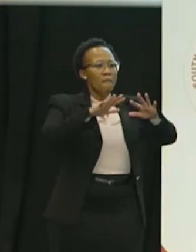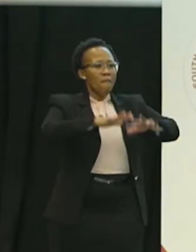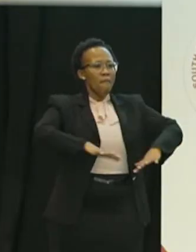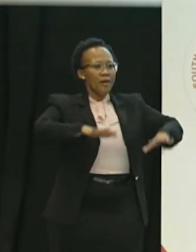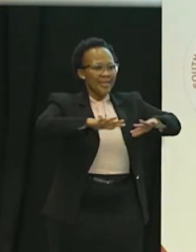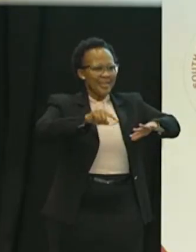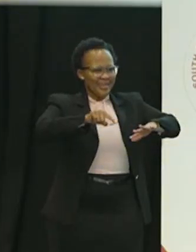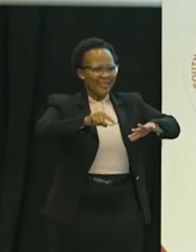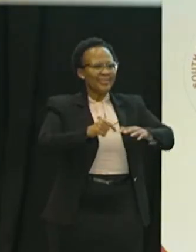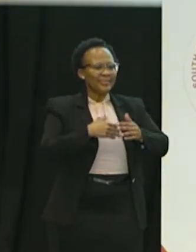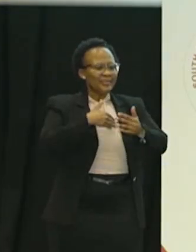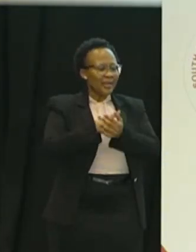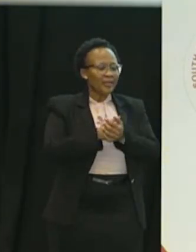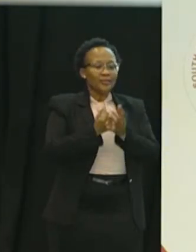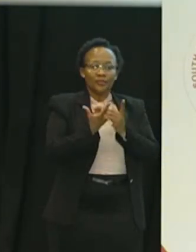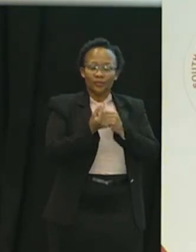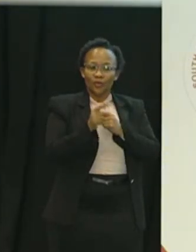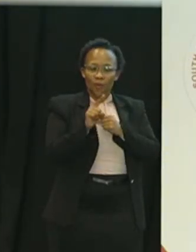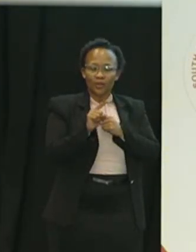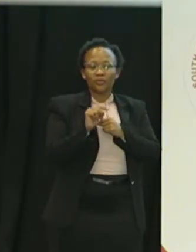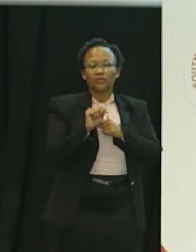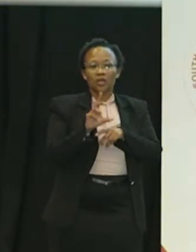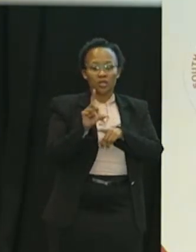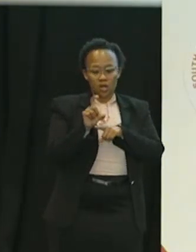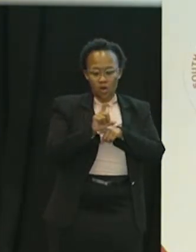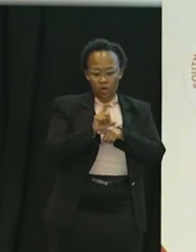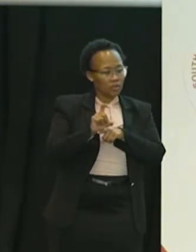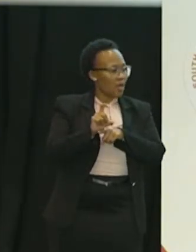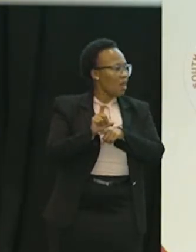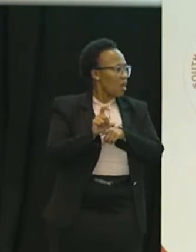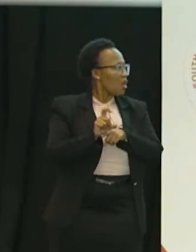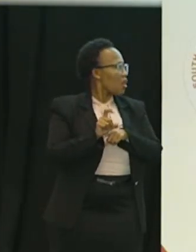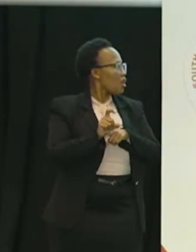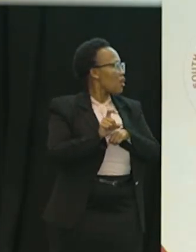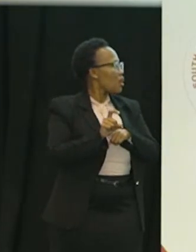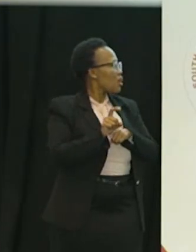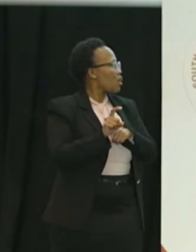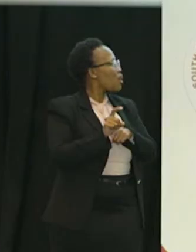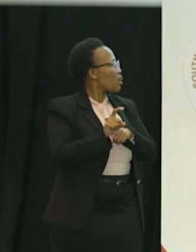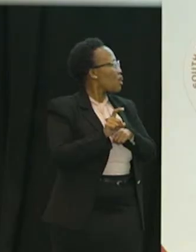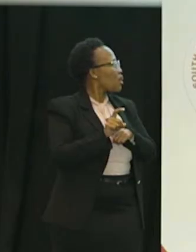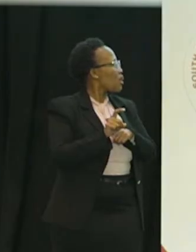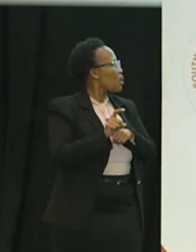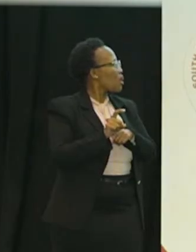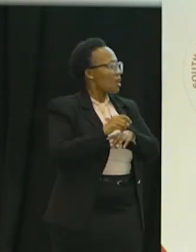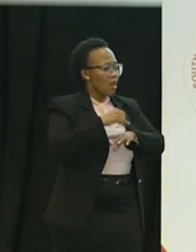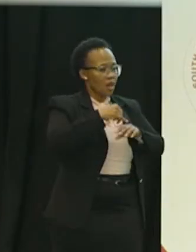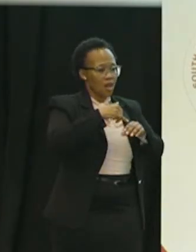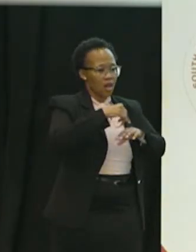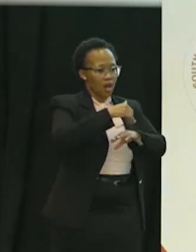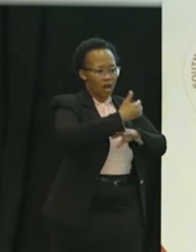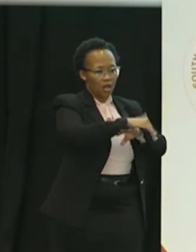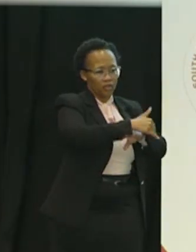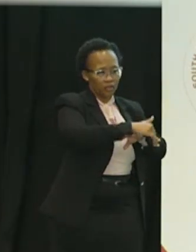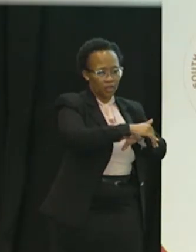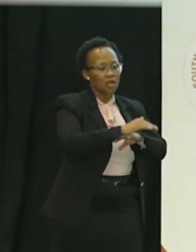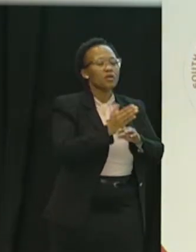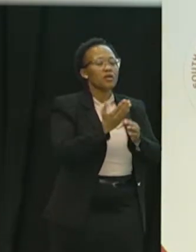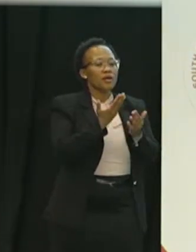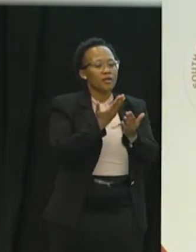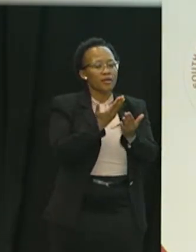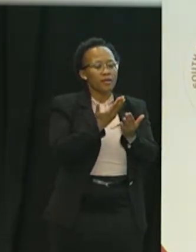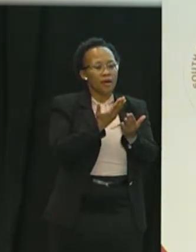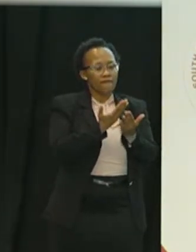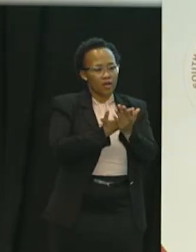We can see that external condoms are more readily available compared to internal condoms. At the